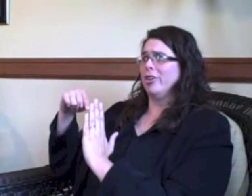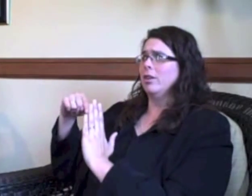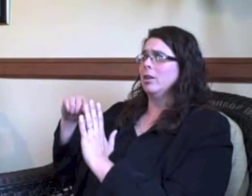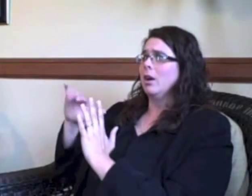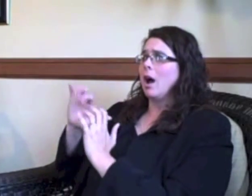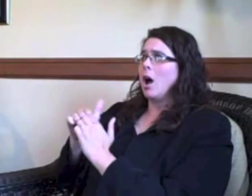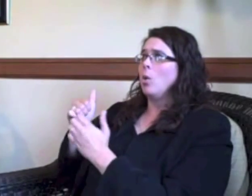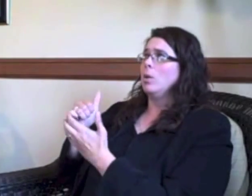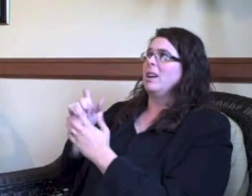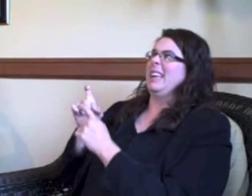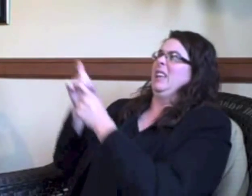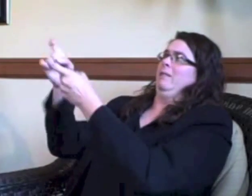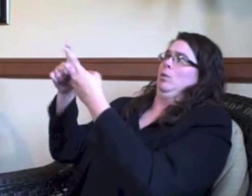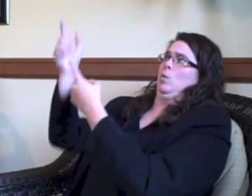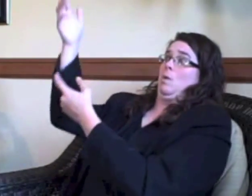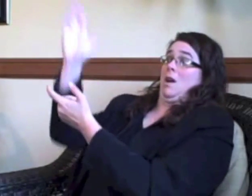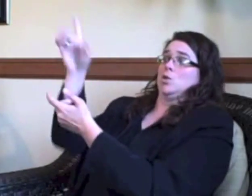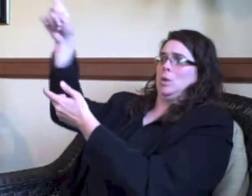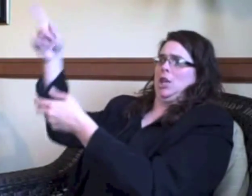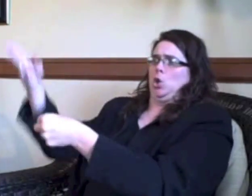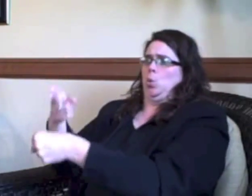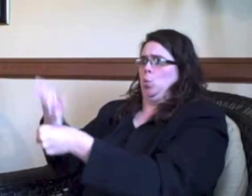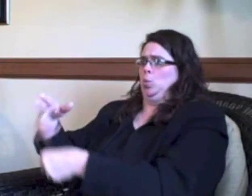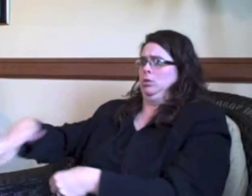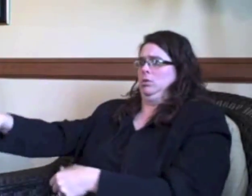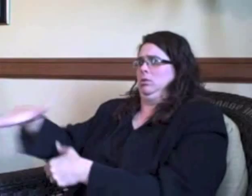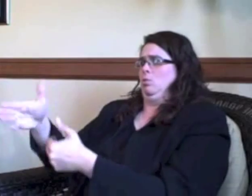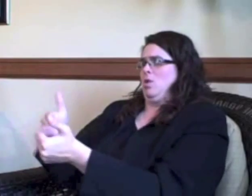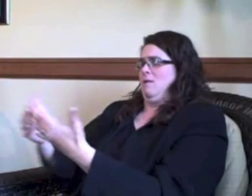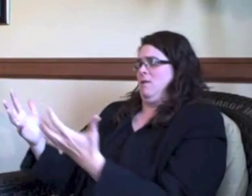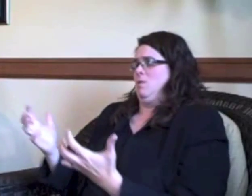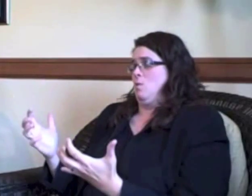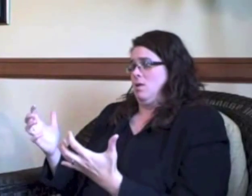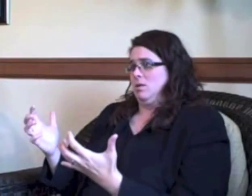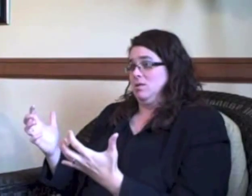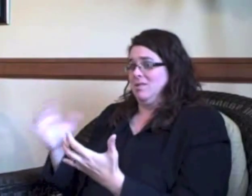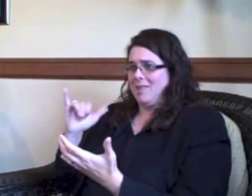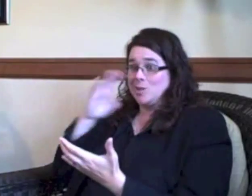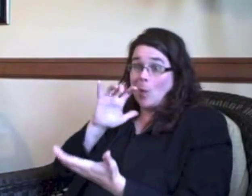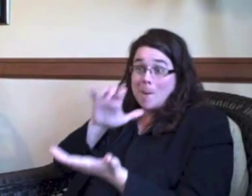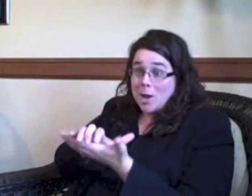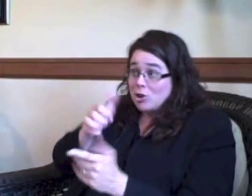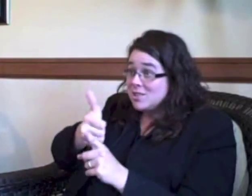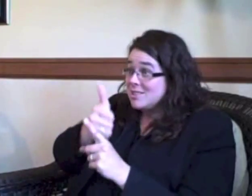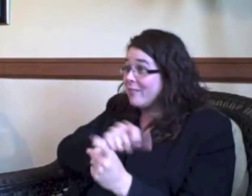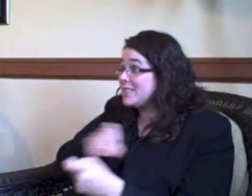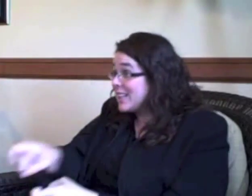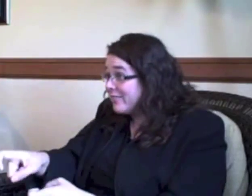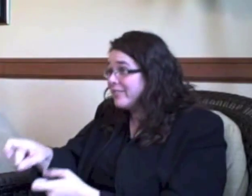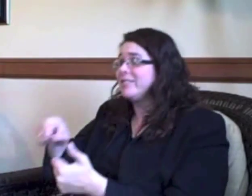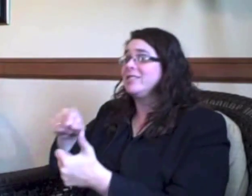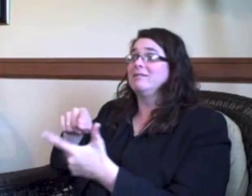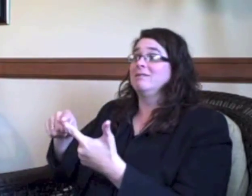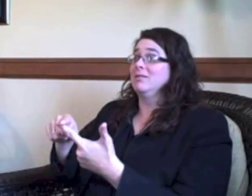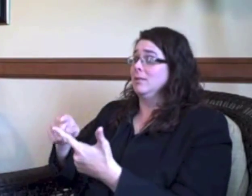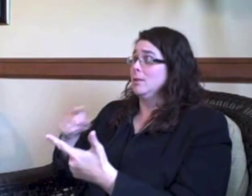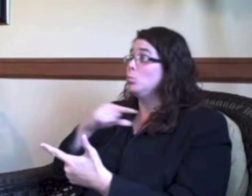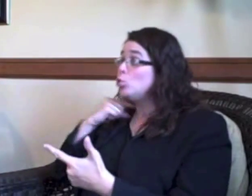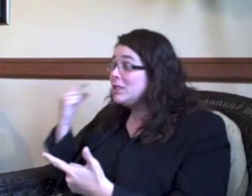and in my life in prayer, how I can give to Him so that He can use me or the community for whatever